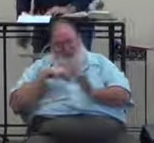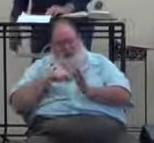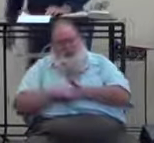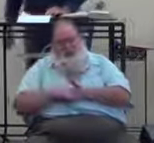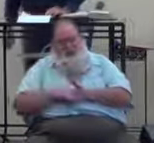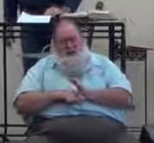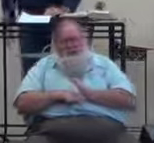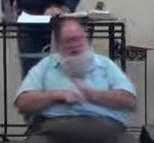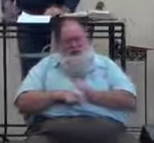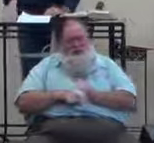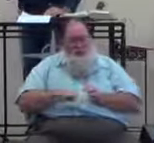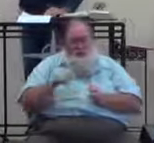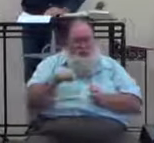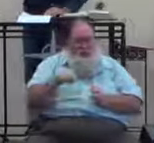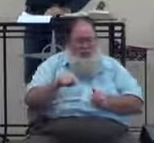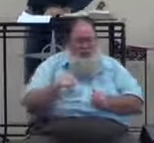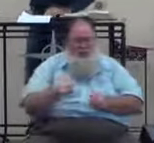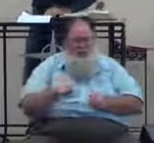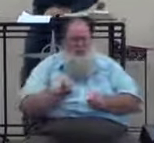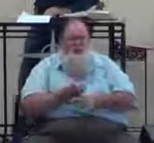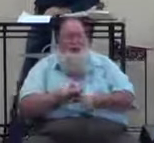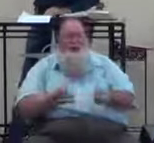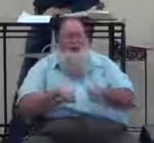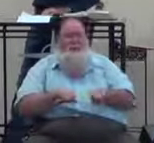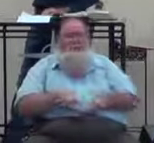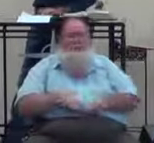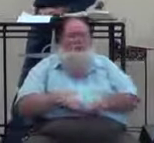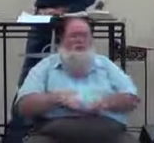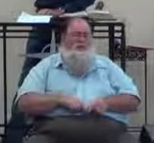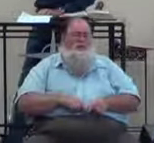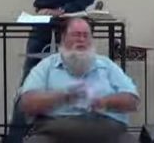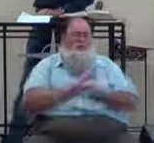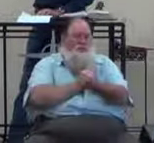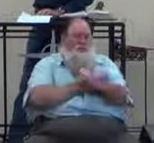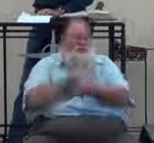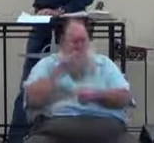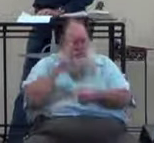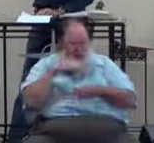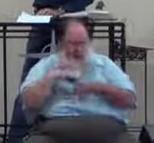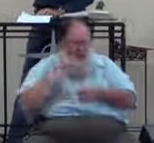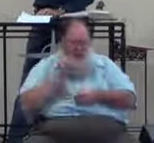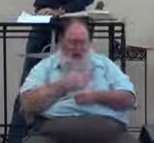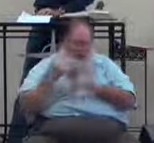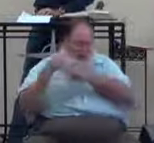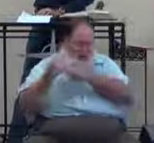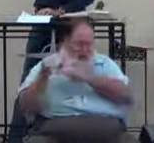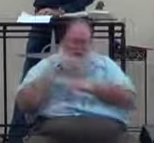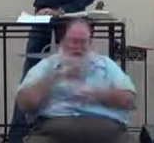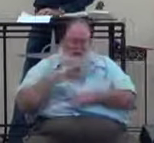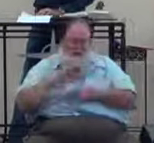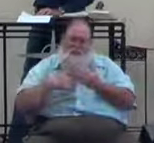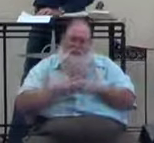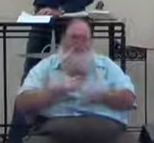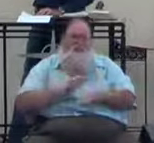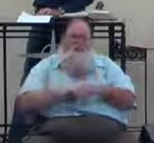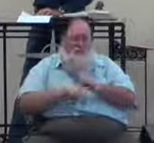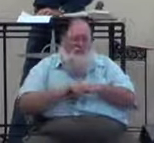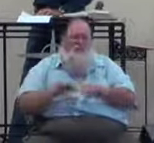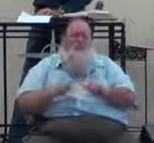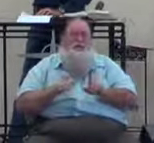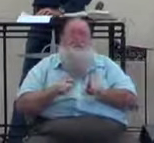motion. The power of God in our calling is not about comfort, but spreading God's word.